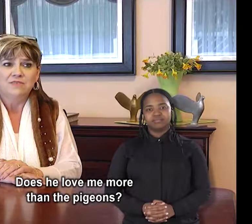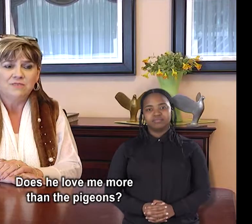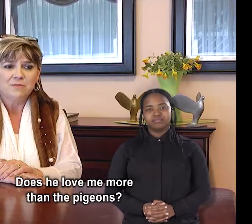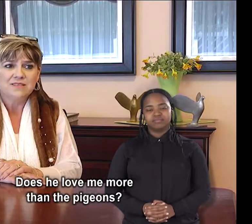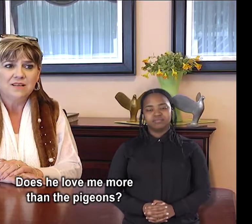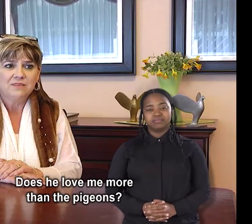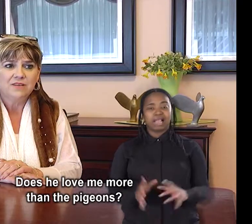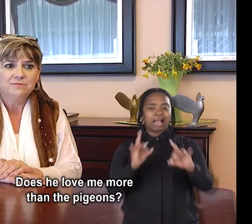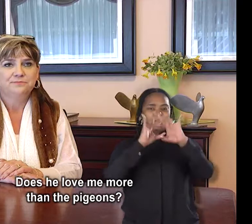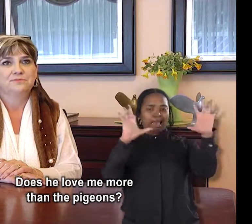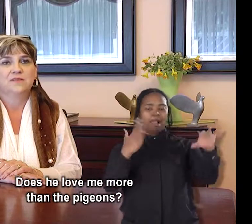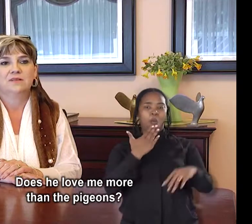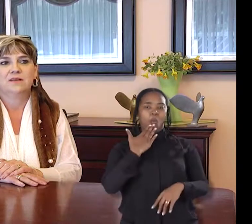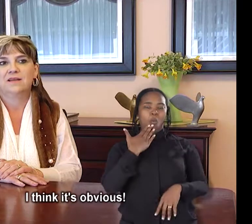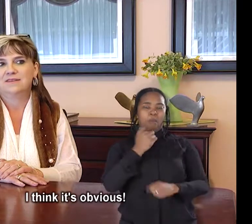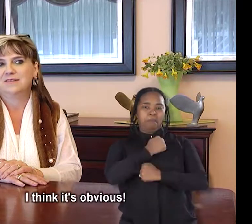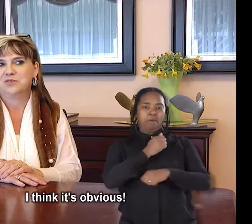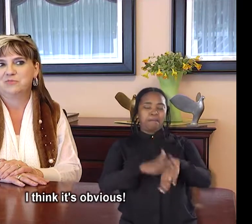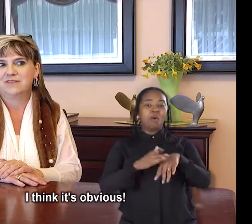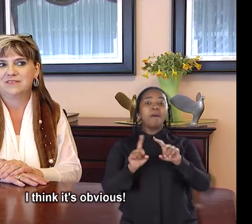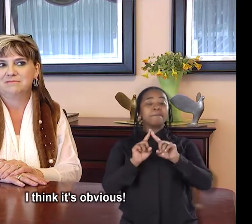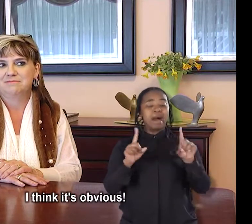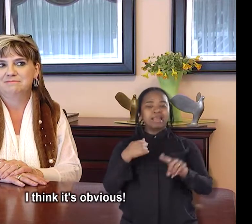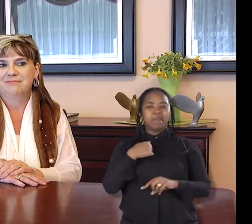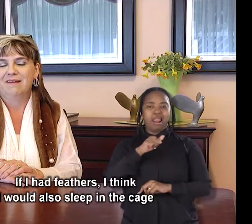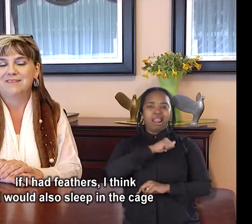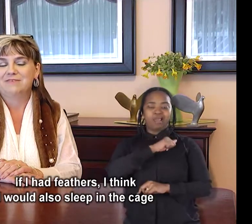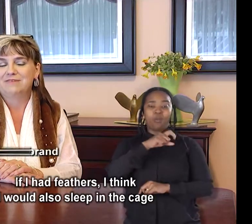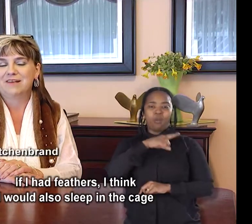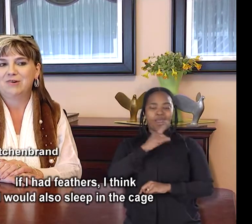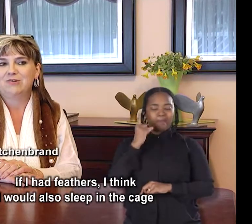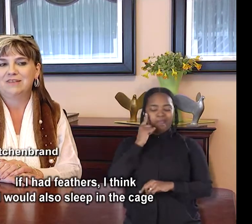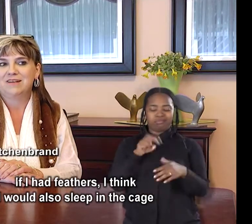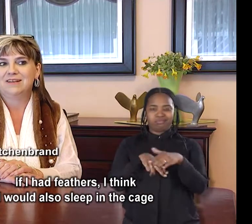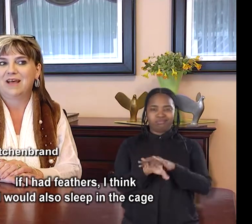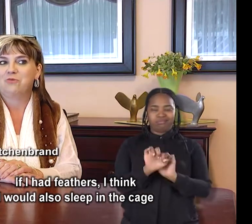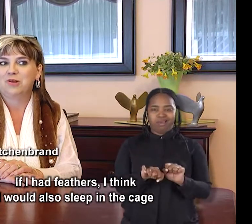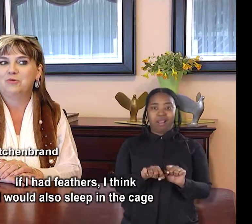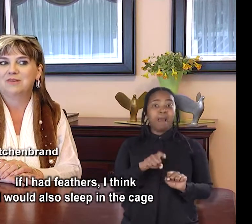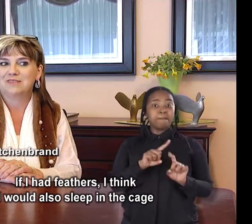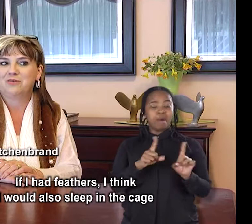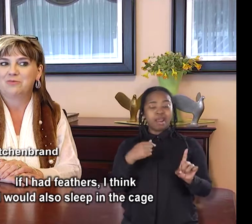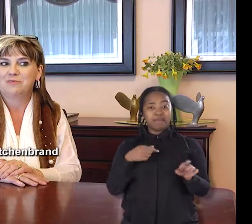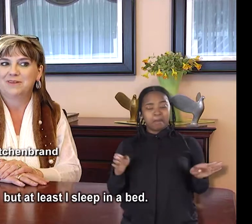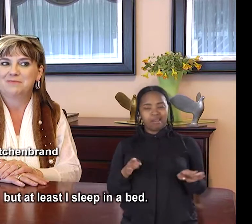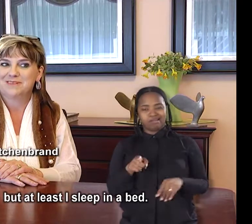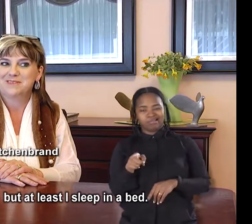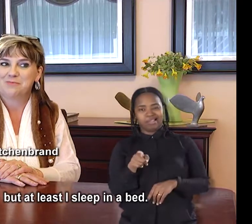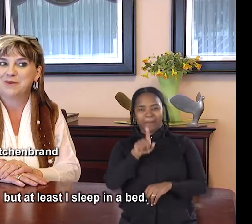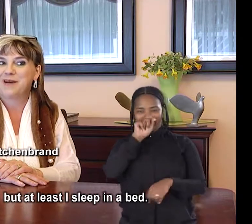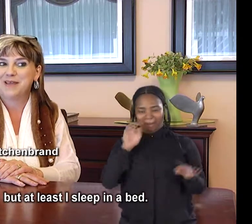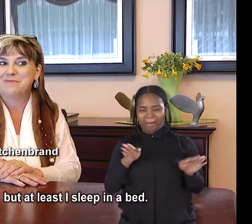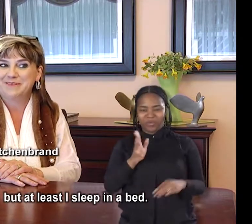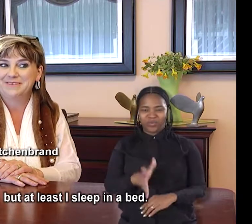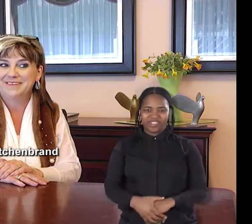Hoekom is hy liewer vir my as die duiwe? Ek dink dit is obvious. As ek vere gehad het, dink ek ook in die hok geslaap. Maar ten minste